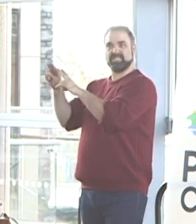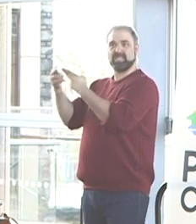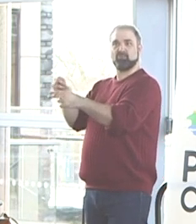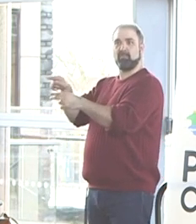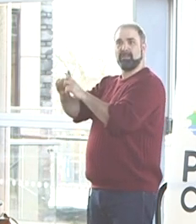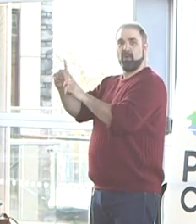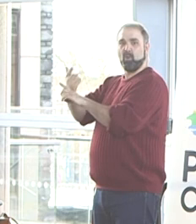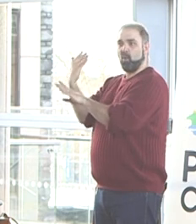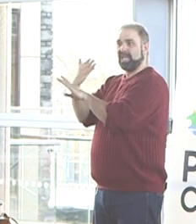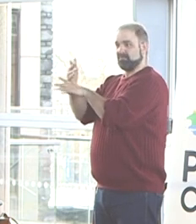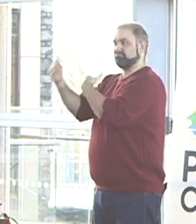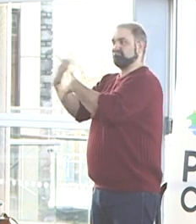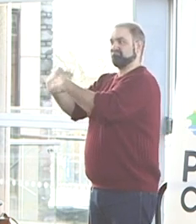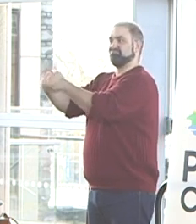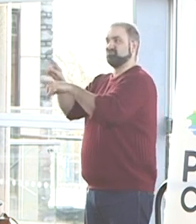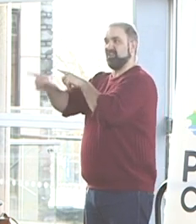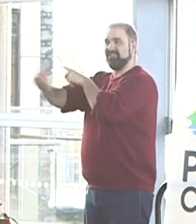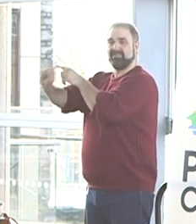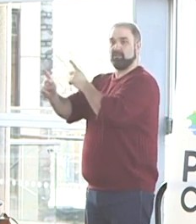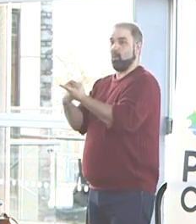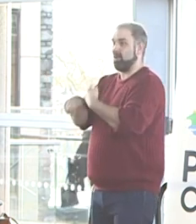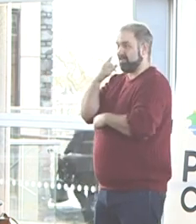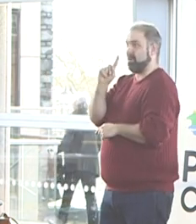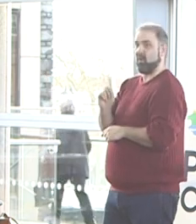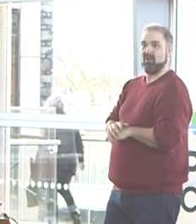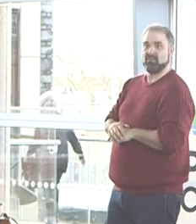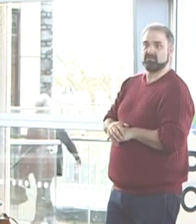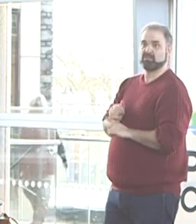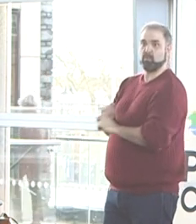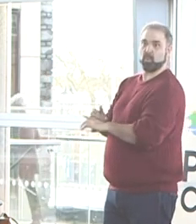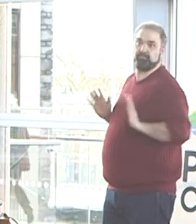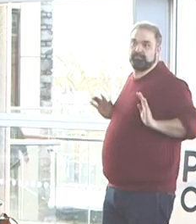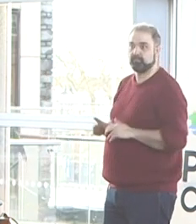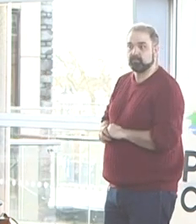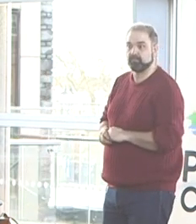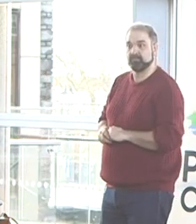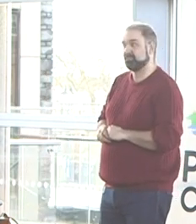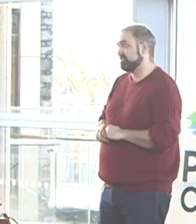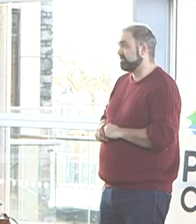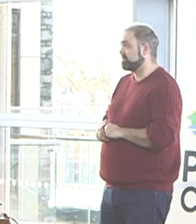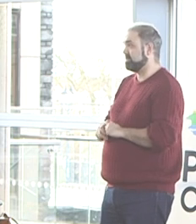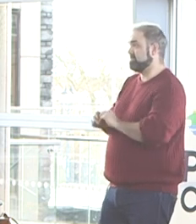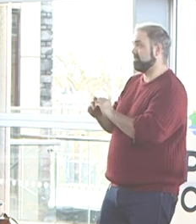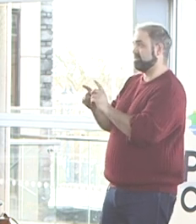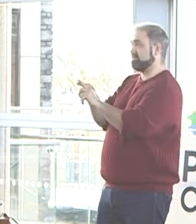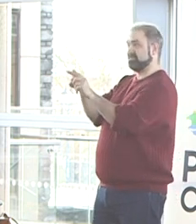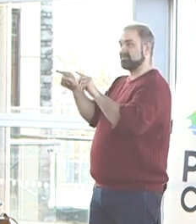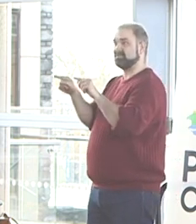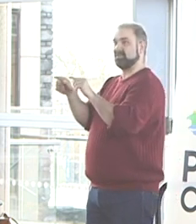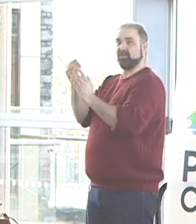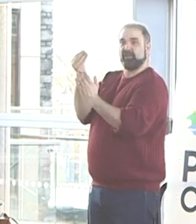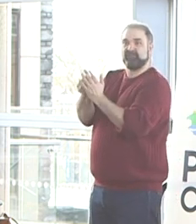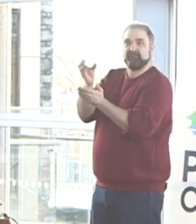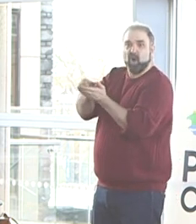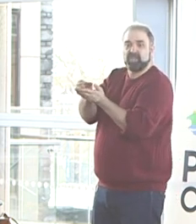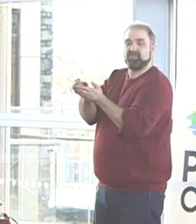doing the work, and all we can do is support them. And there are funds